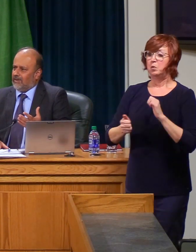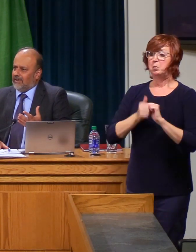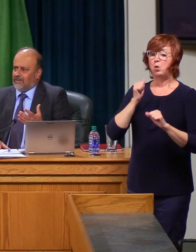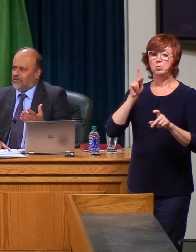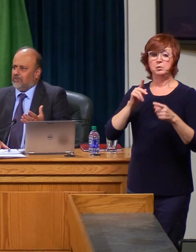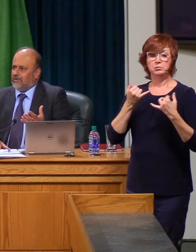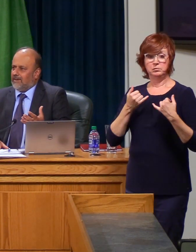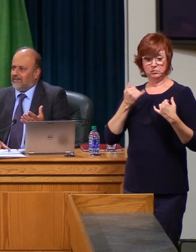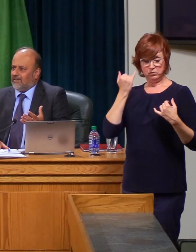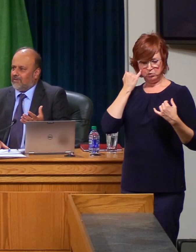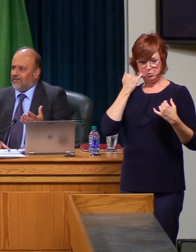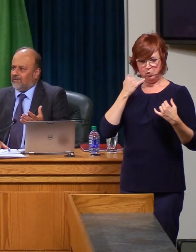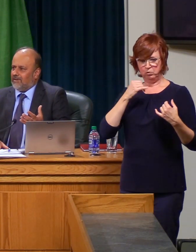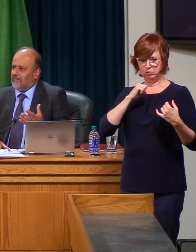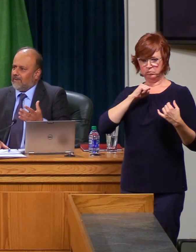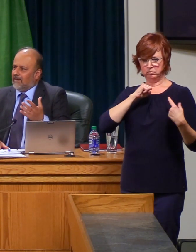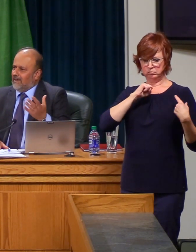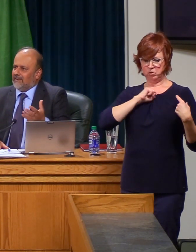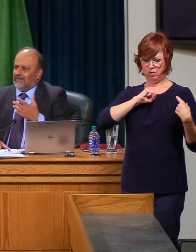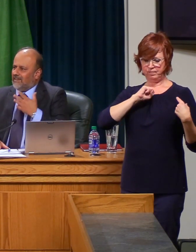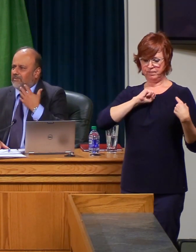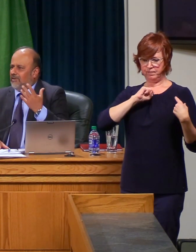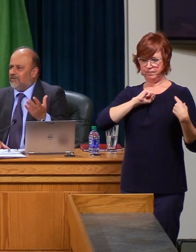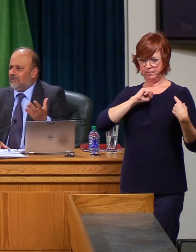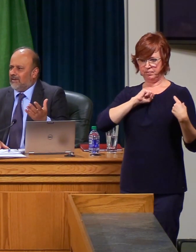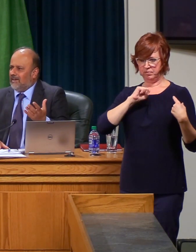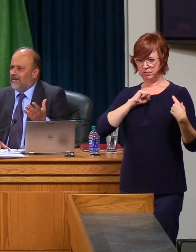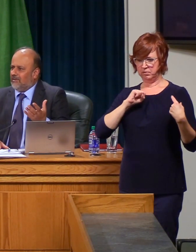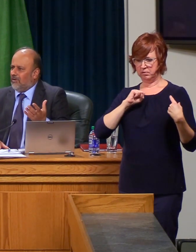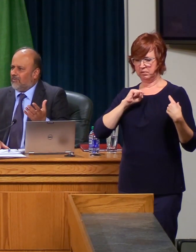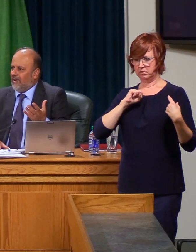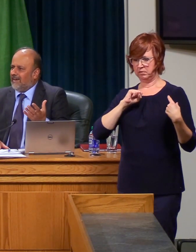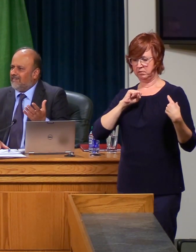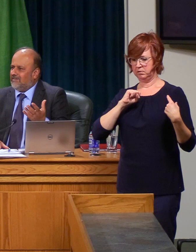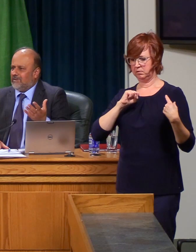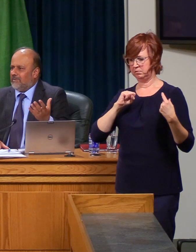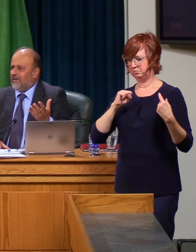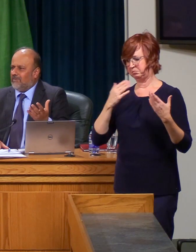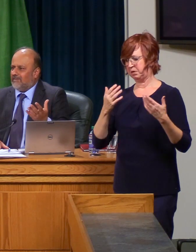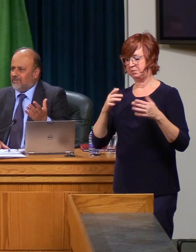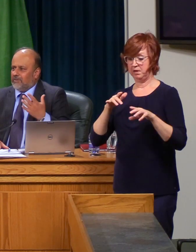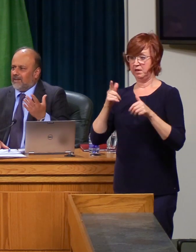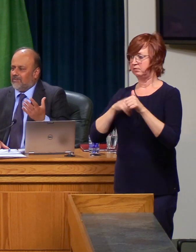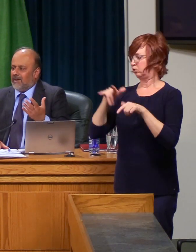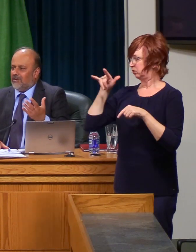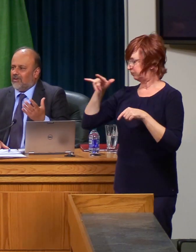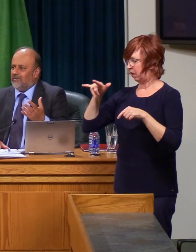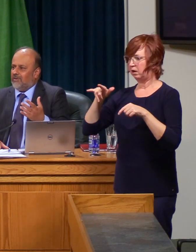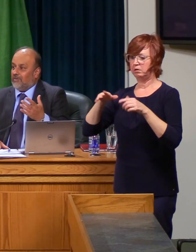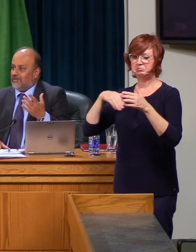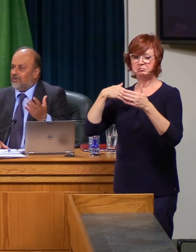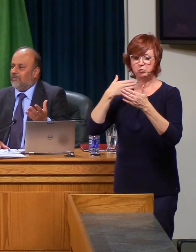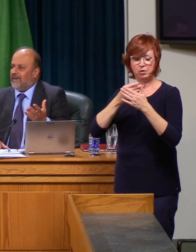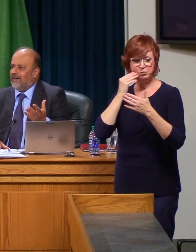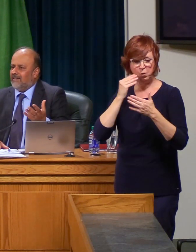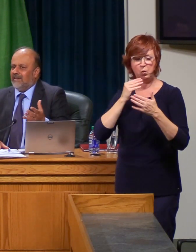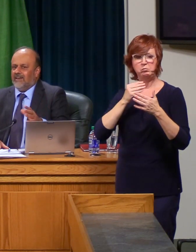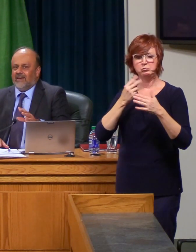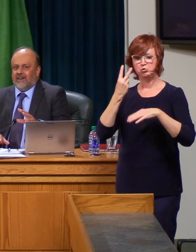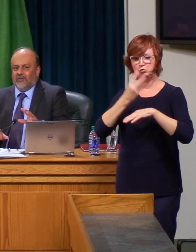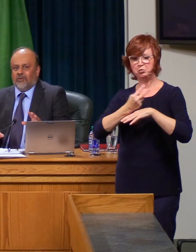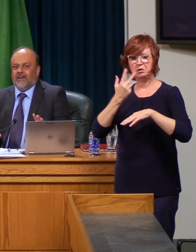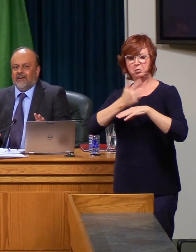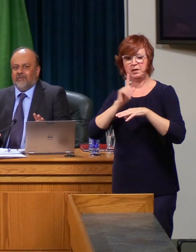cough, 2 or 3 days after travel, is it just because you were in a long flights, which many of us do get a dry cough, or was it